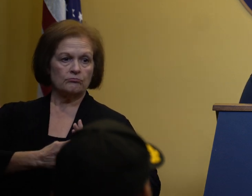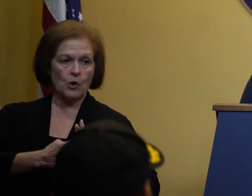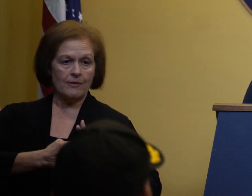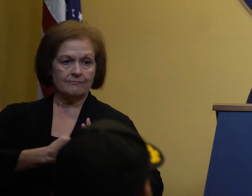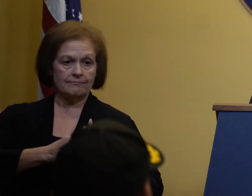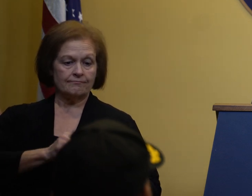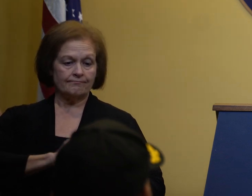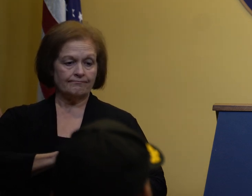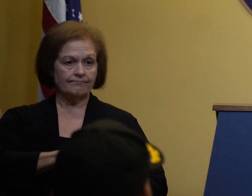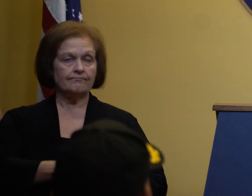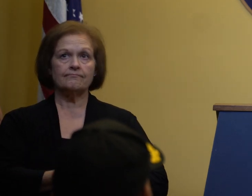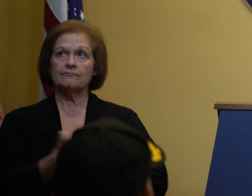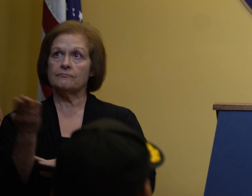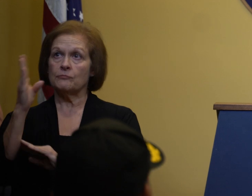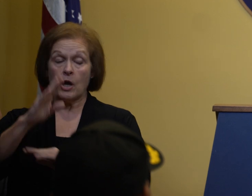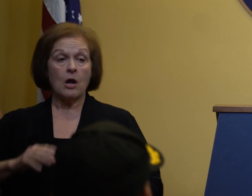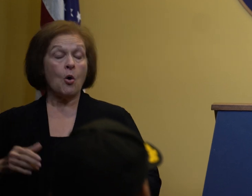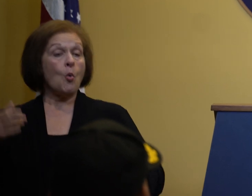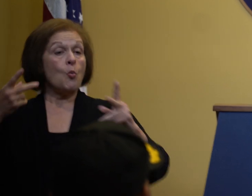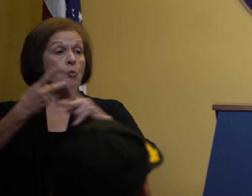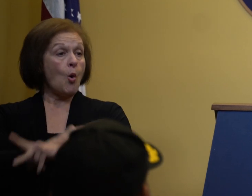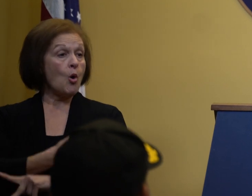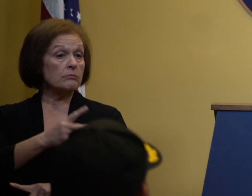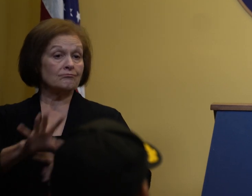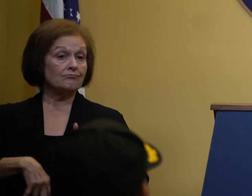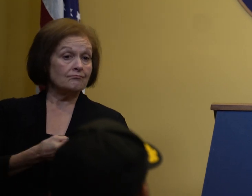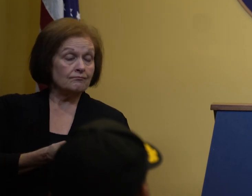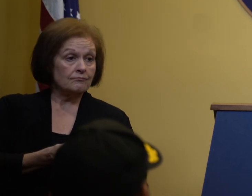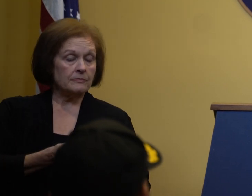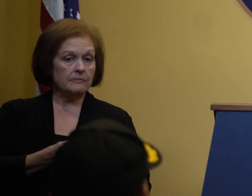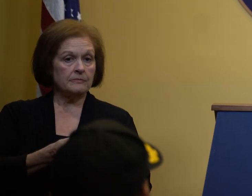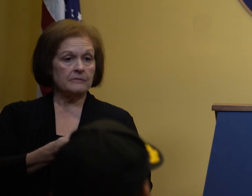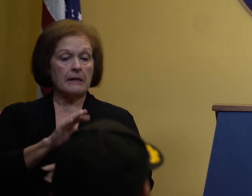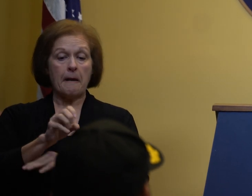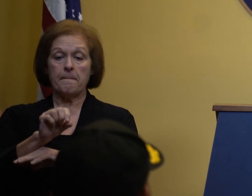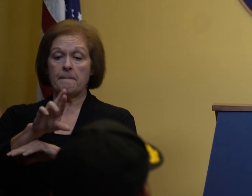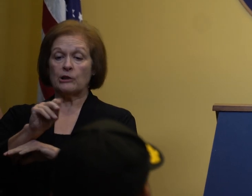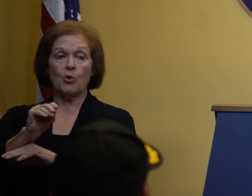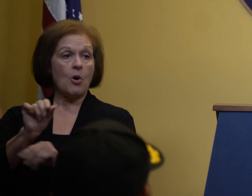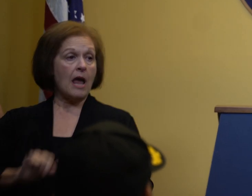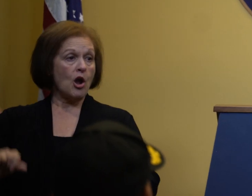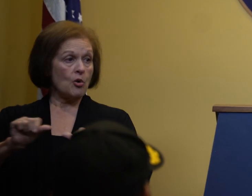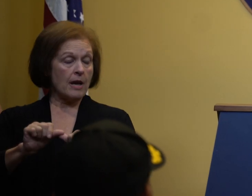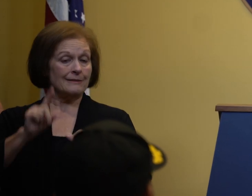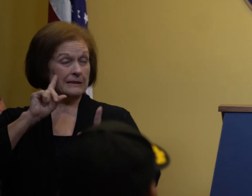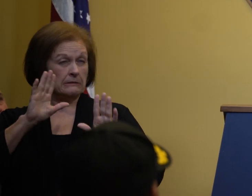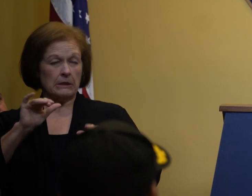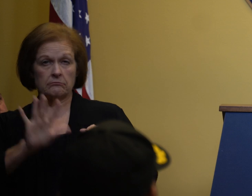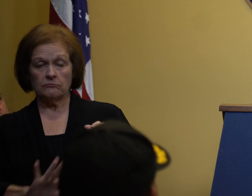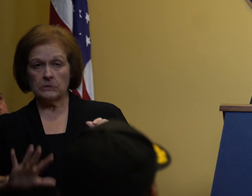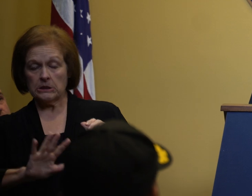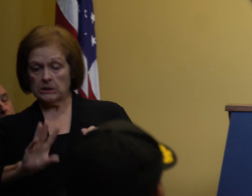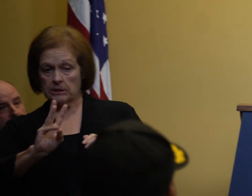tomorrow morning. Worst impacts for the city of New Orleans, particularly our metro area, is expected this evening starting